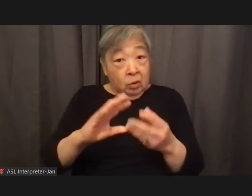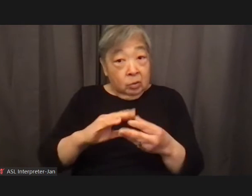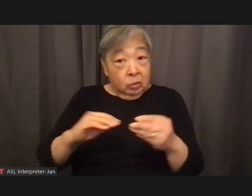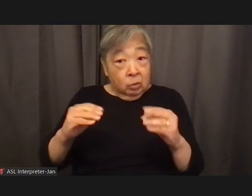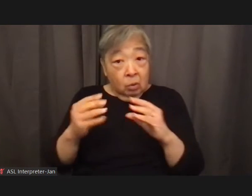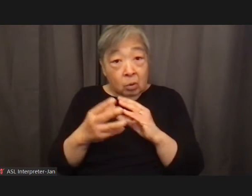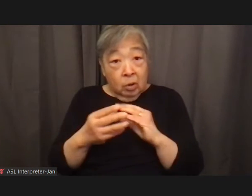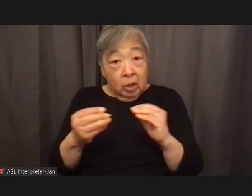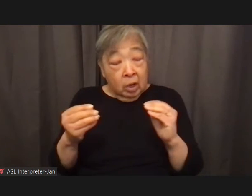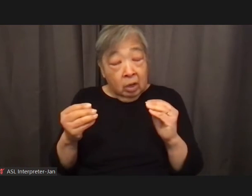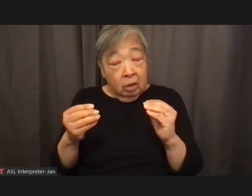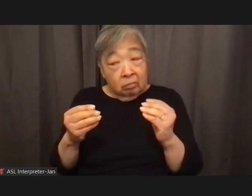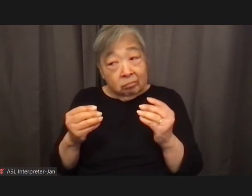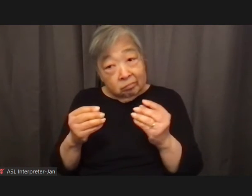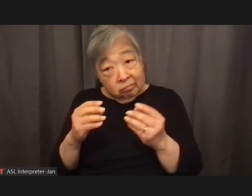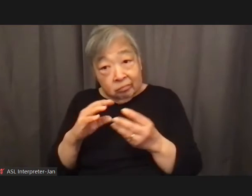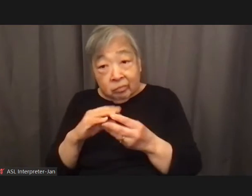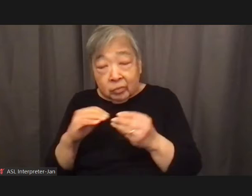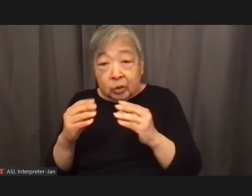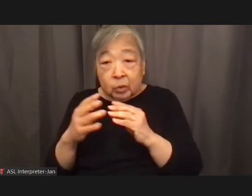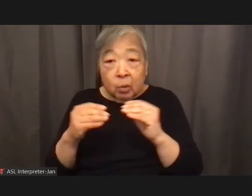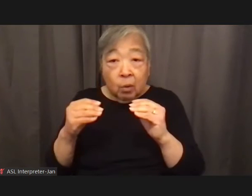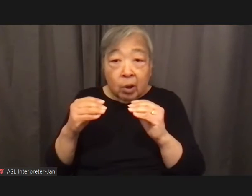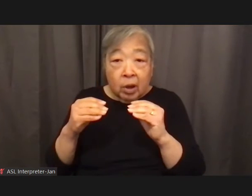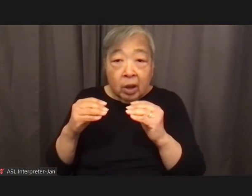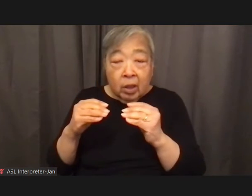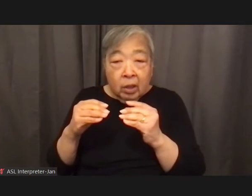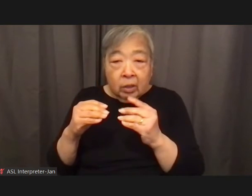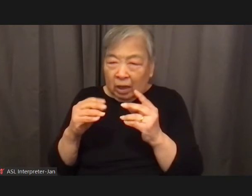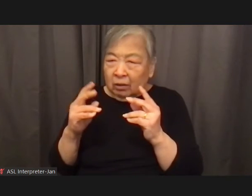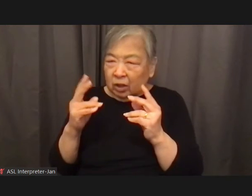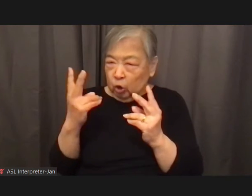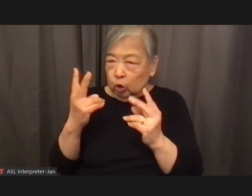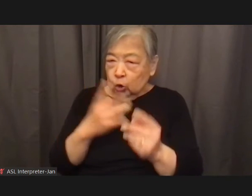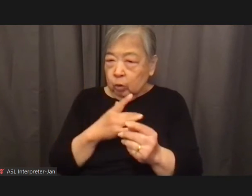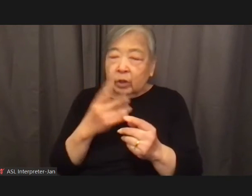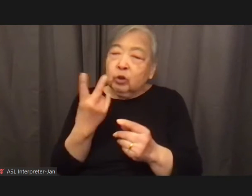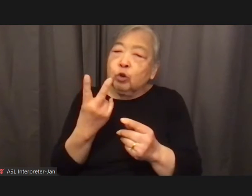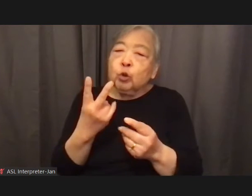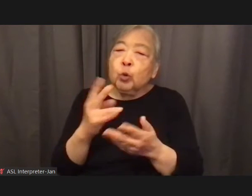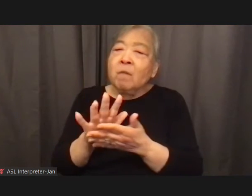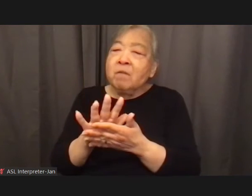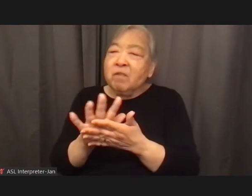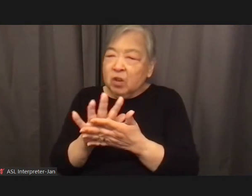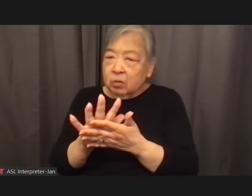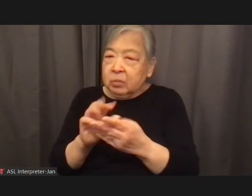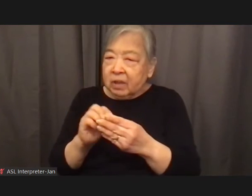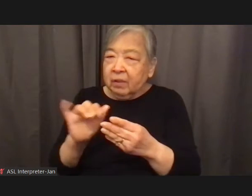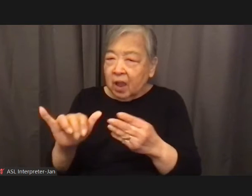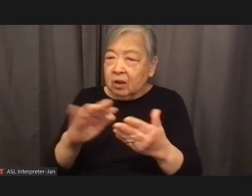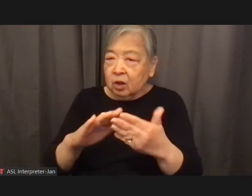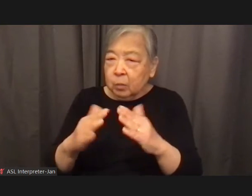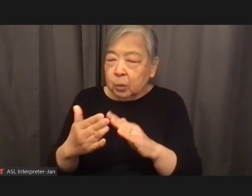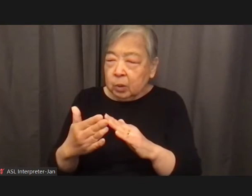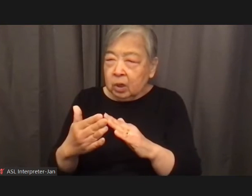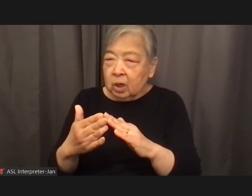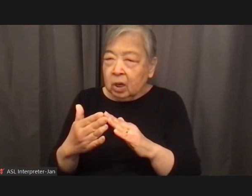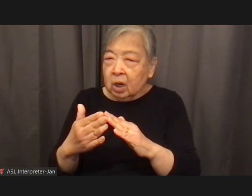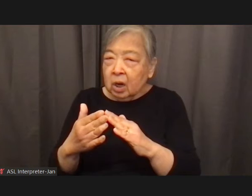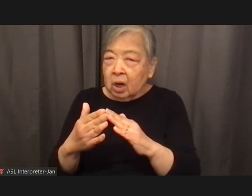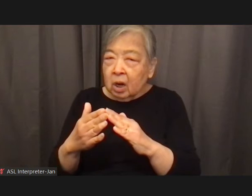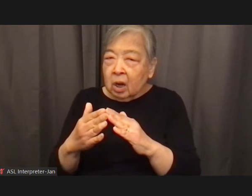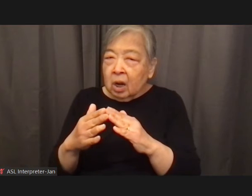two films, the two halves. I mean, the two films in that community. You